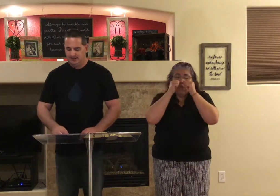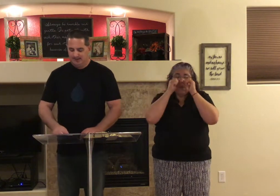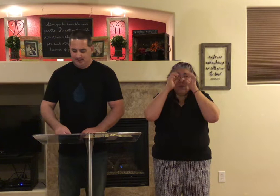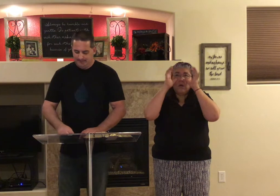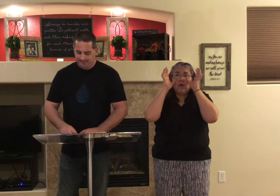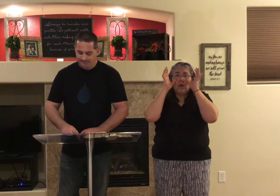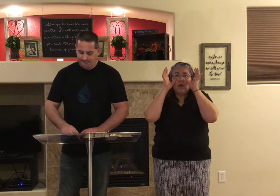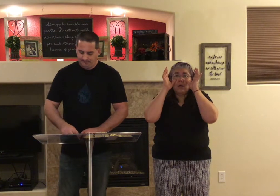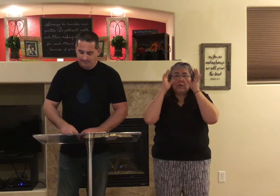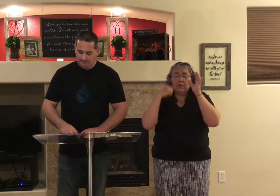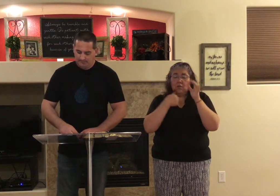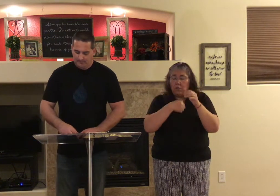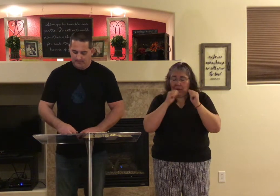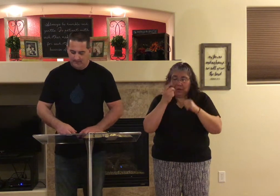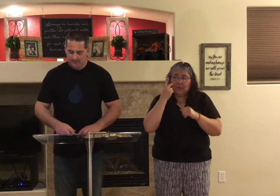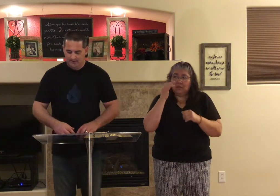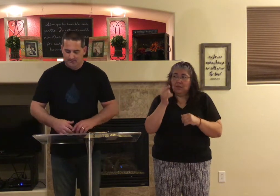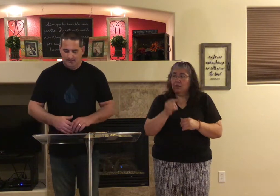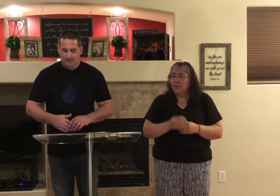it.